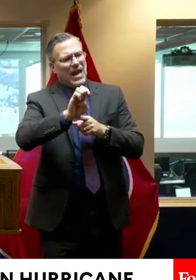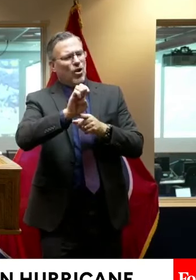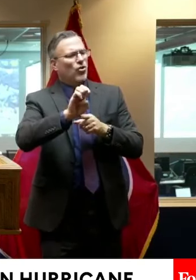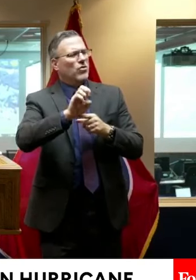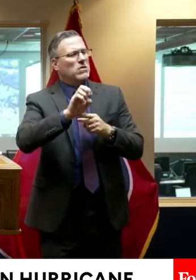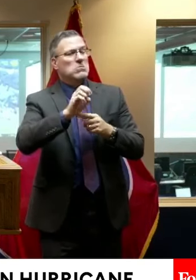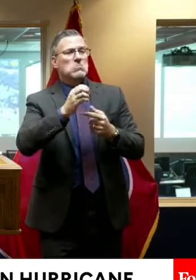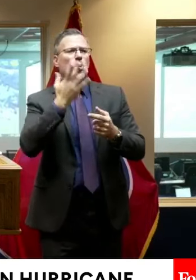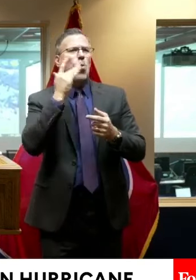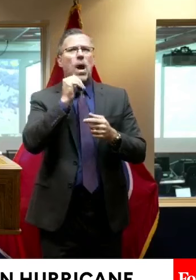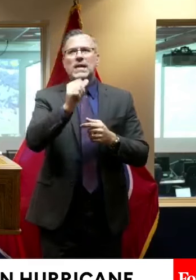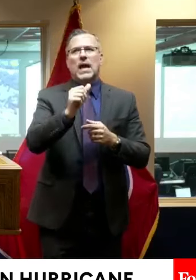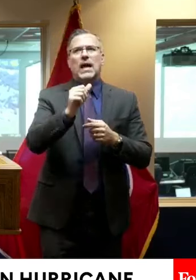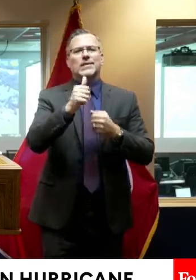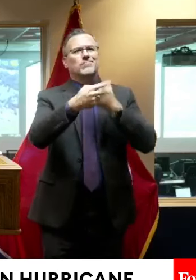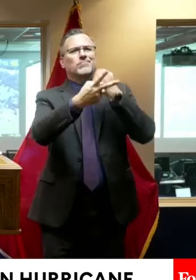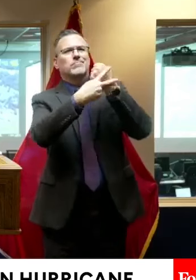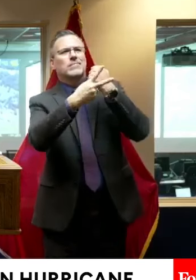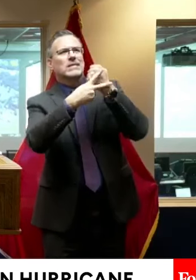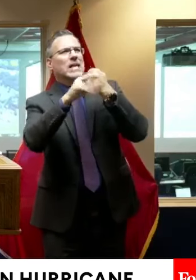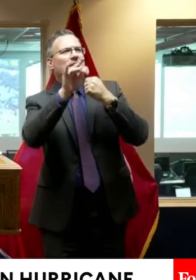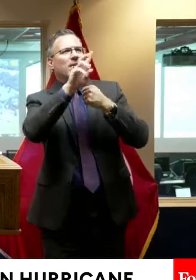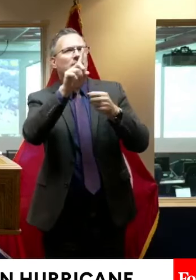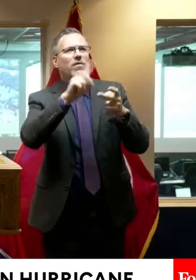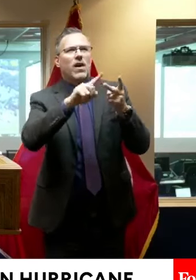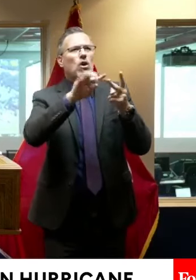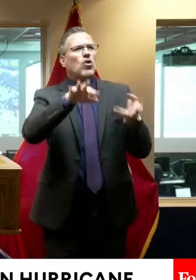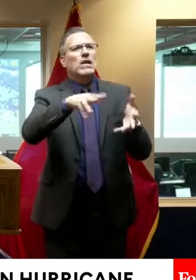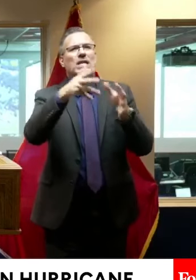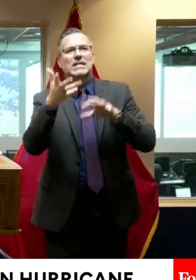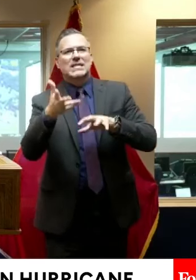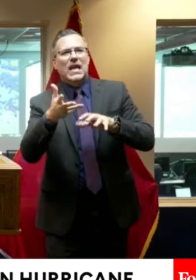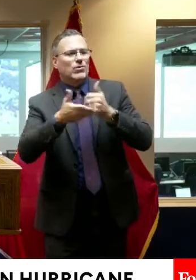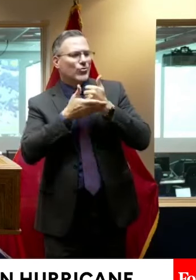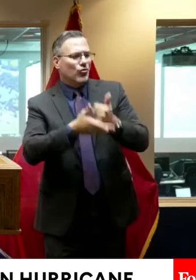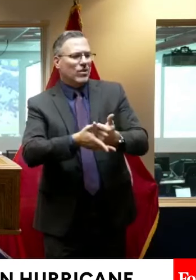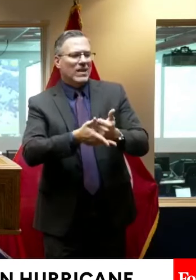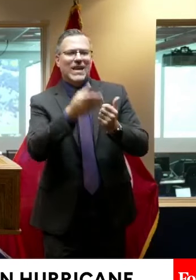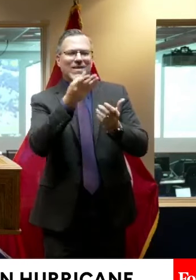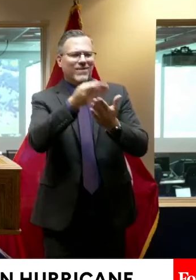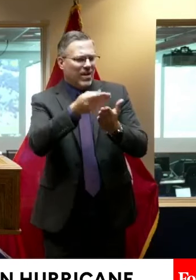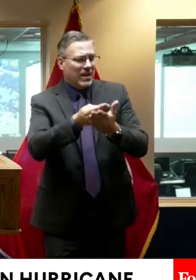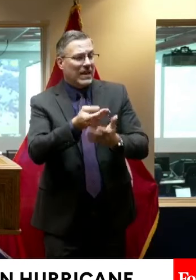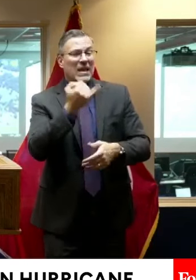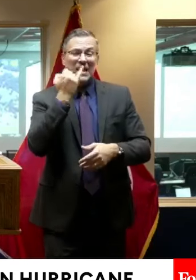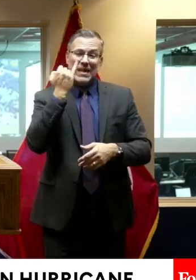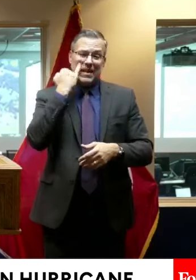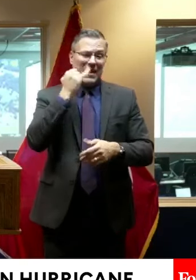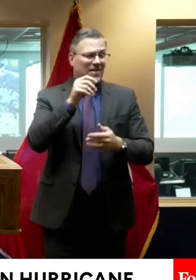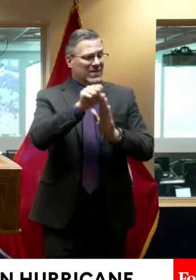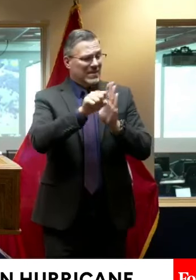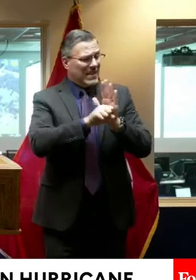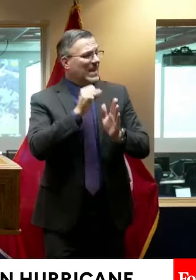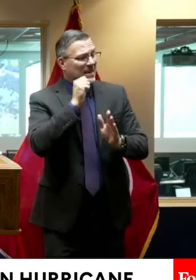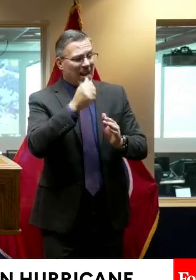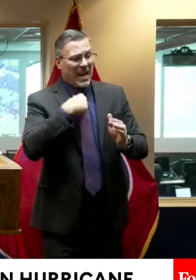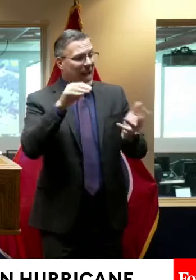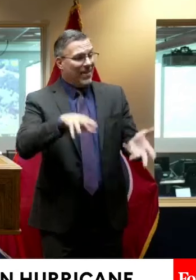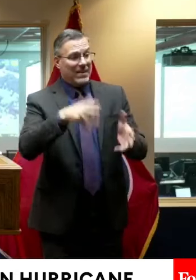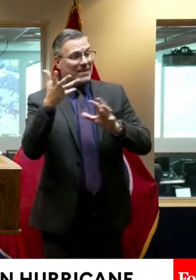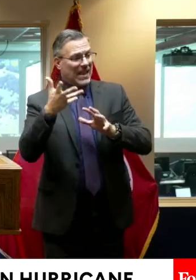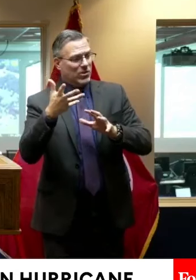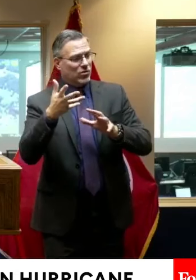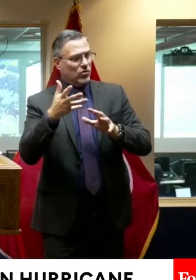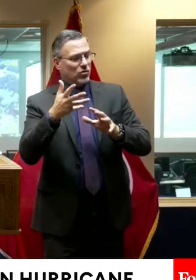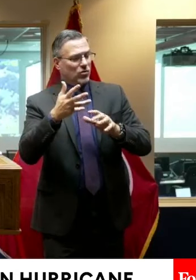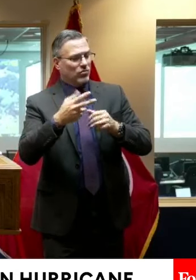fund or maybe some sort of disaster relief fund if the state doesn't have a disaster relief fund, should it consider